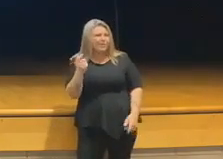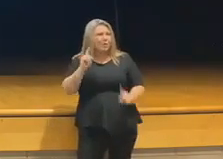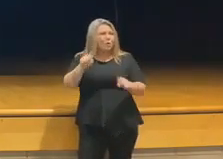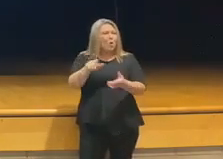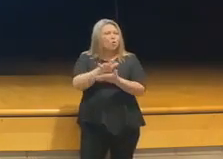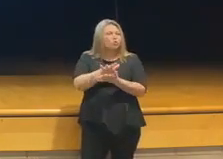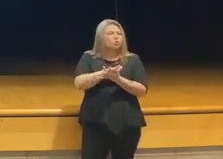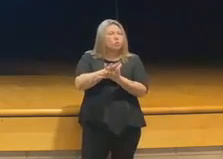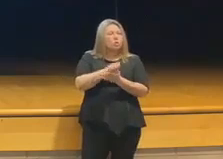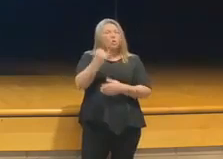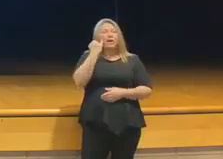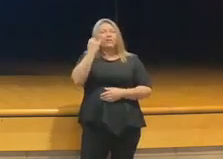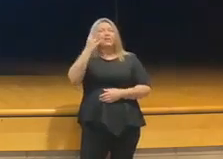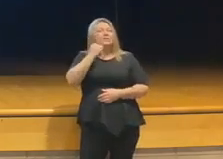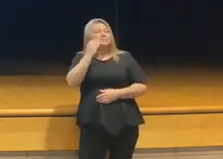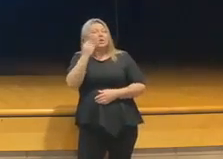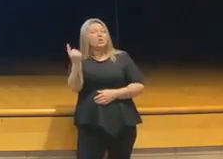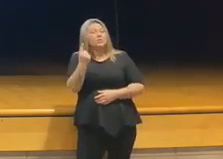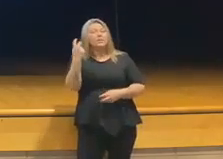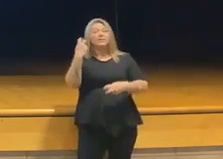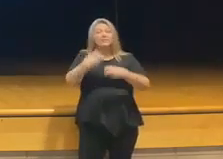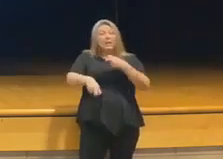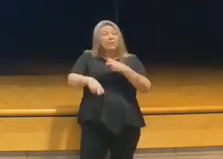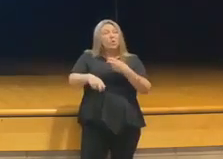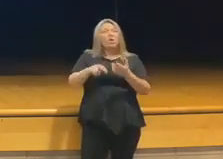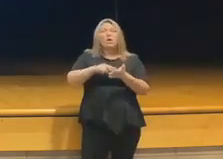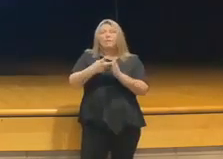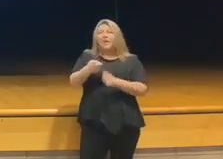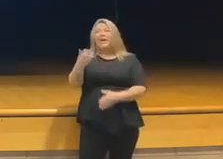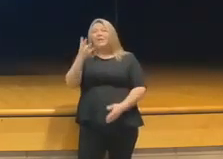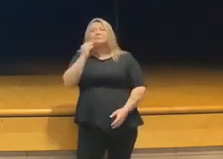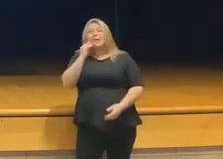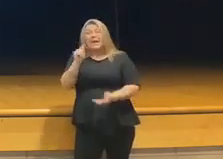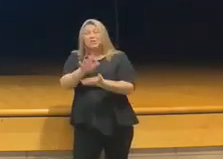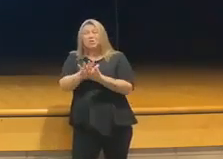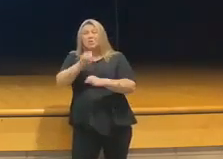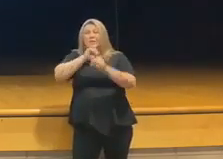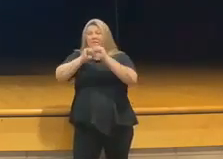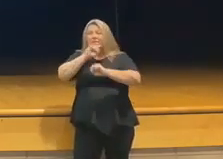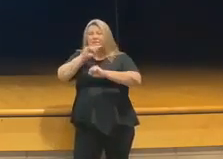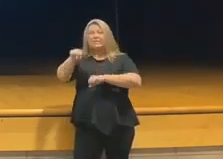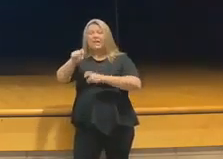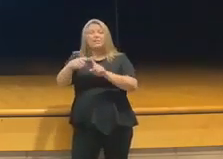you're experiencing something that's difficult, you have some boundary from it. Hopefully when you go home,